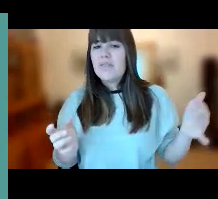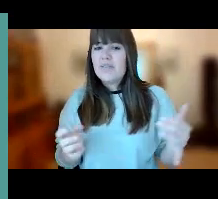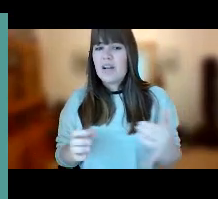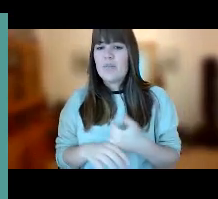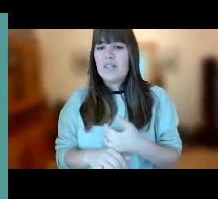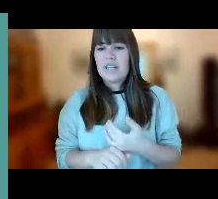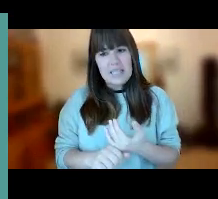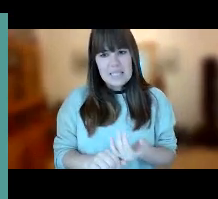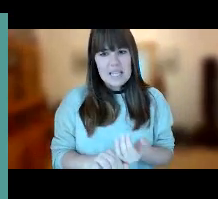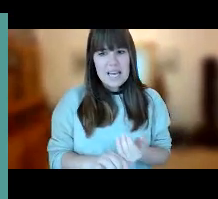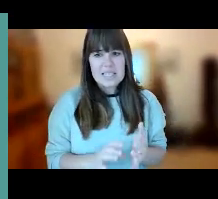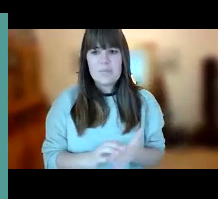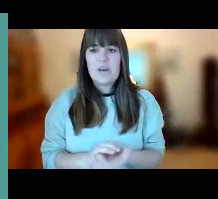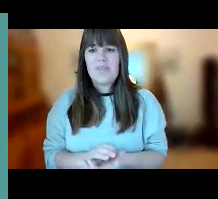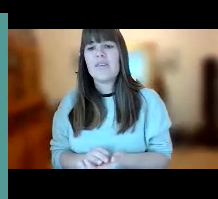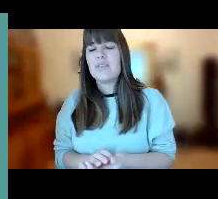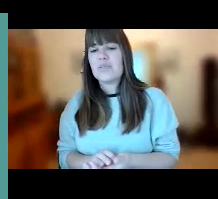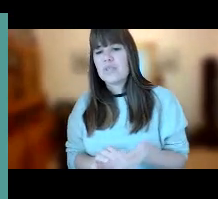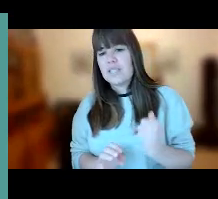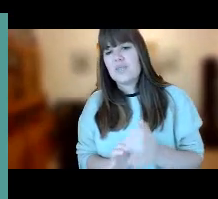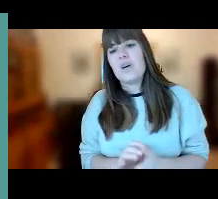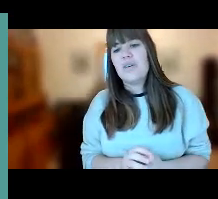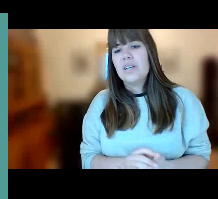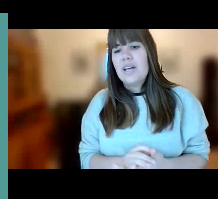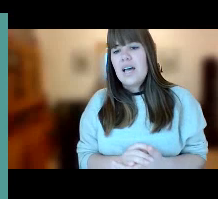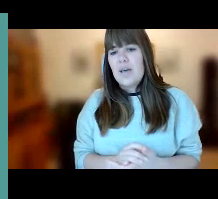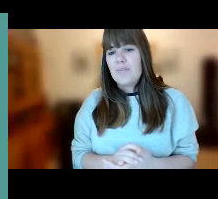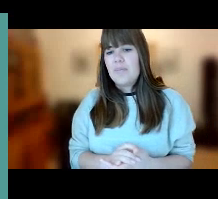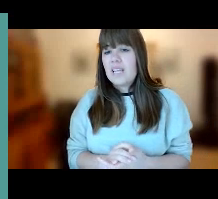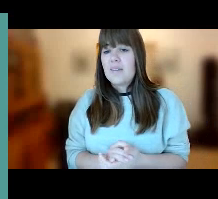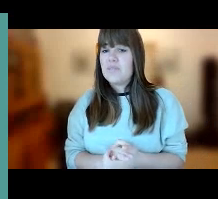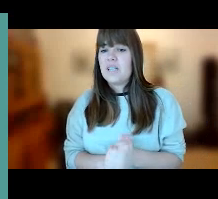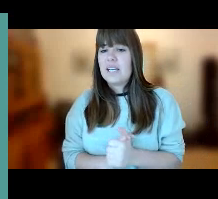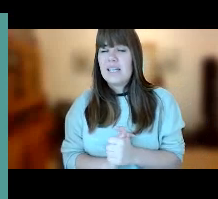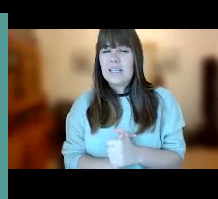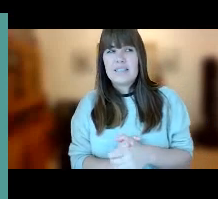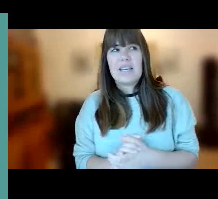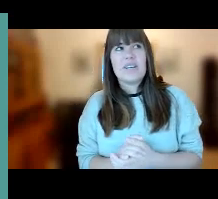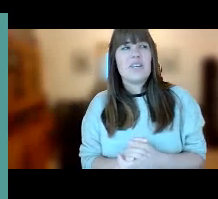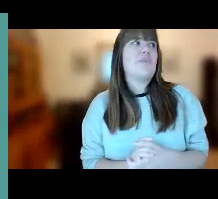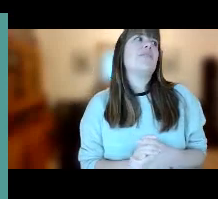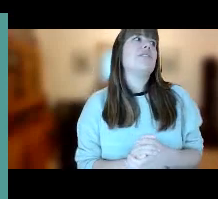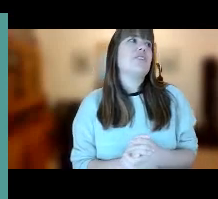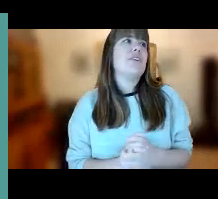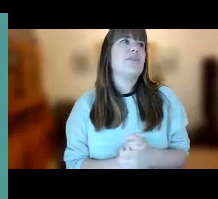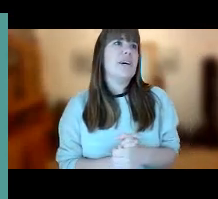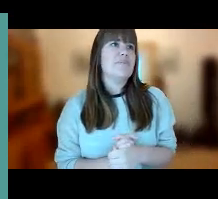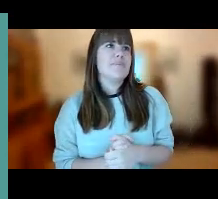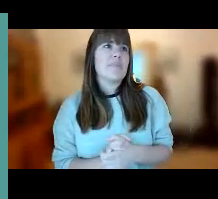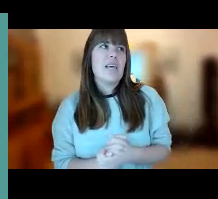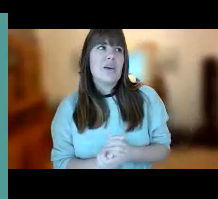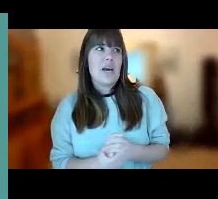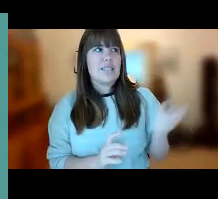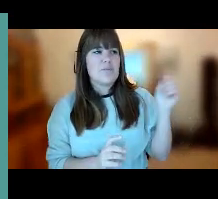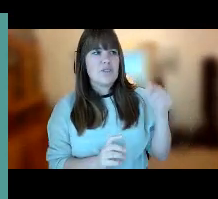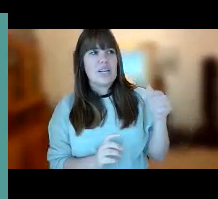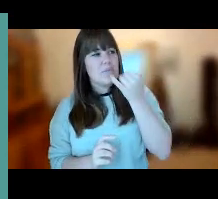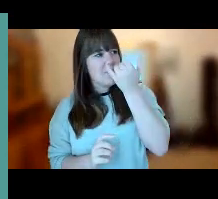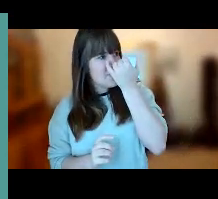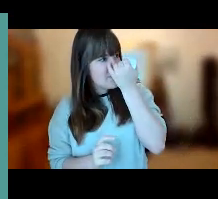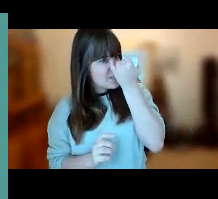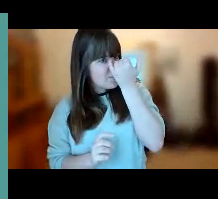say, would definitely recommend looking into that. There's some other resources as well, but they have some they can come out and do, I